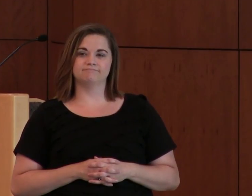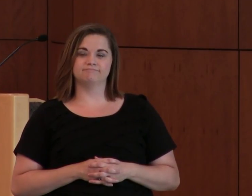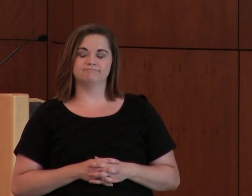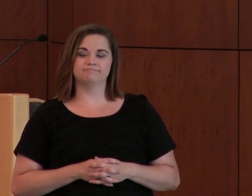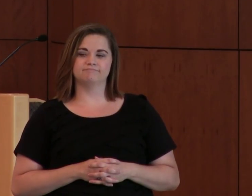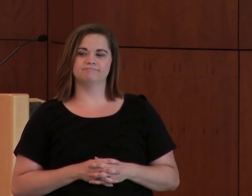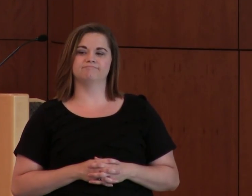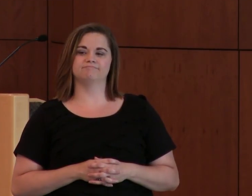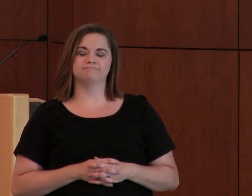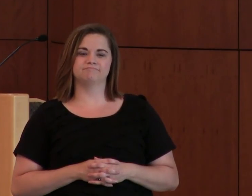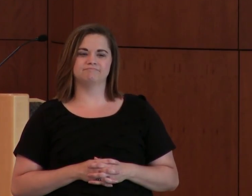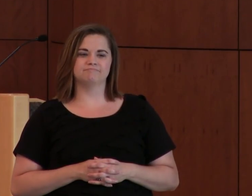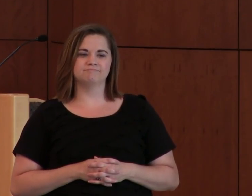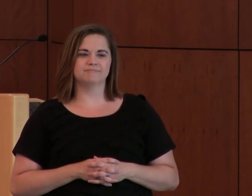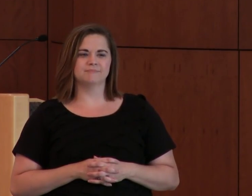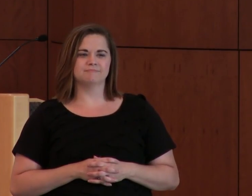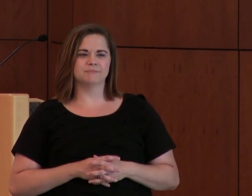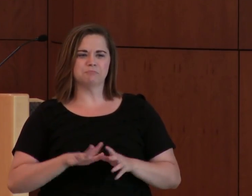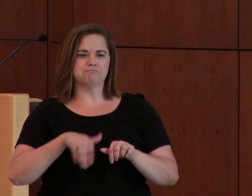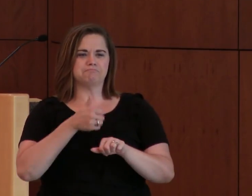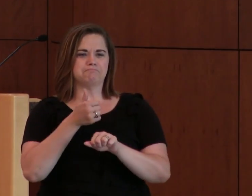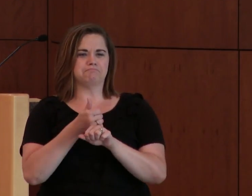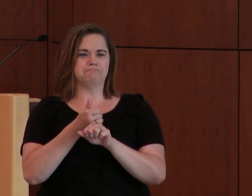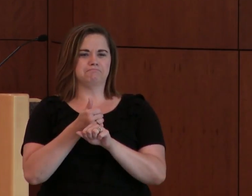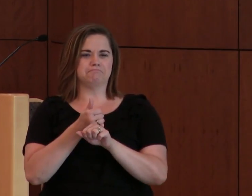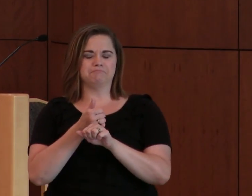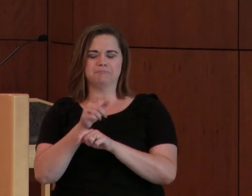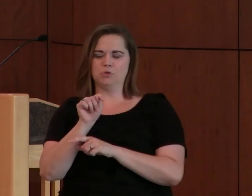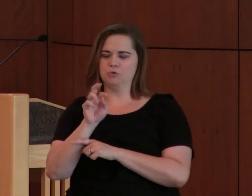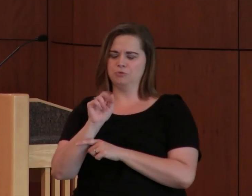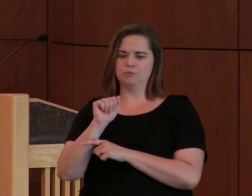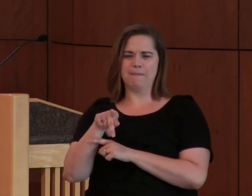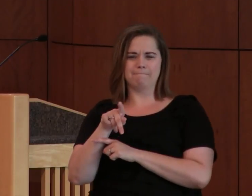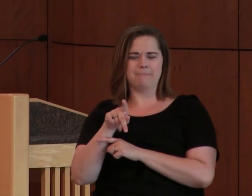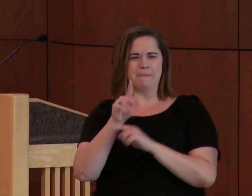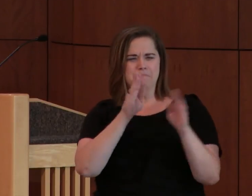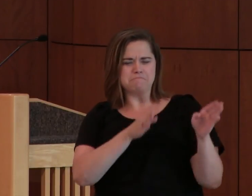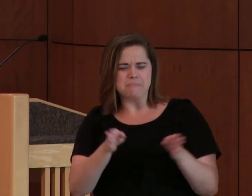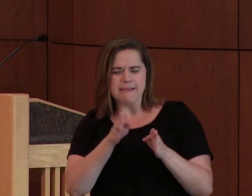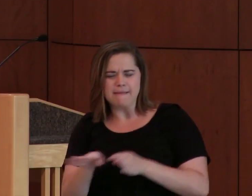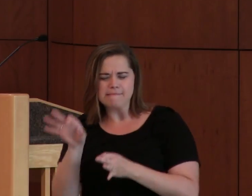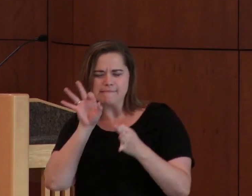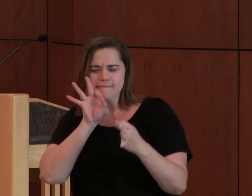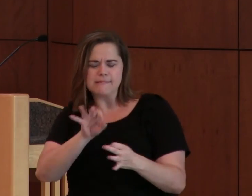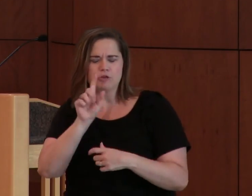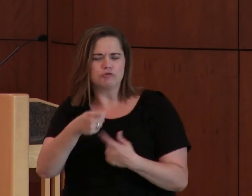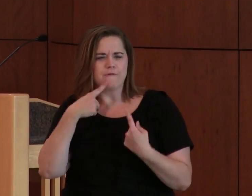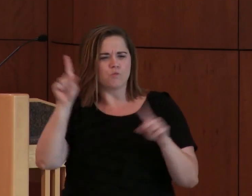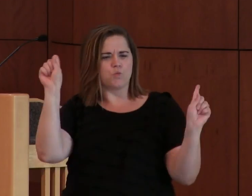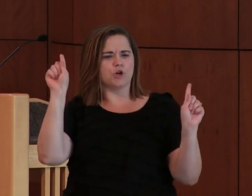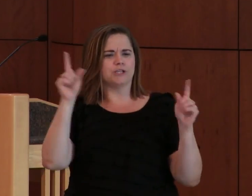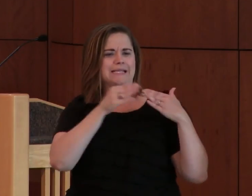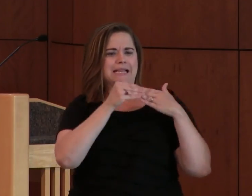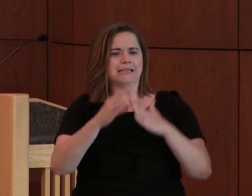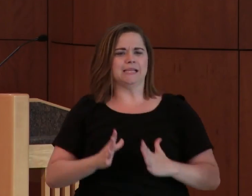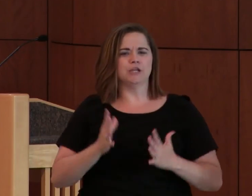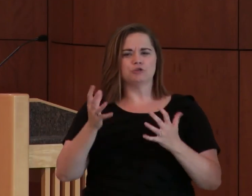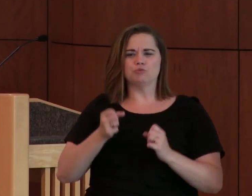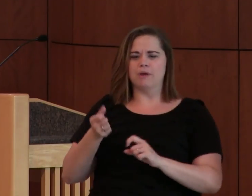The trap has been set. It should have worked. The leaders here are seeking to pit Jesus, a teacher